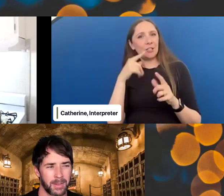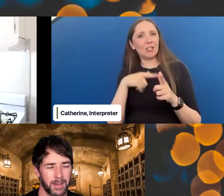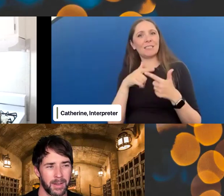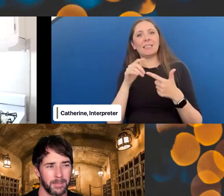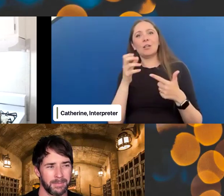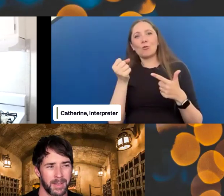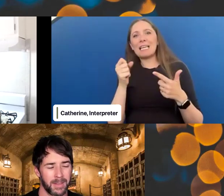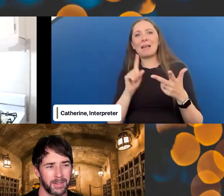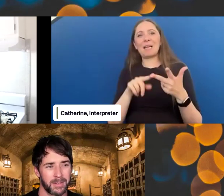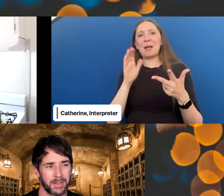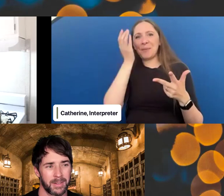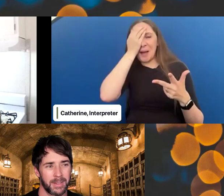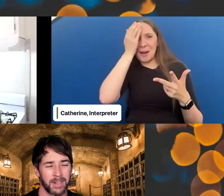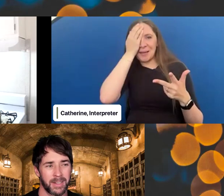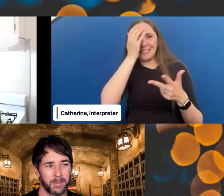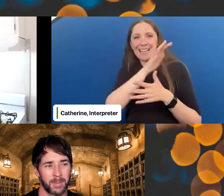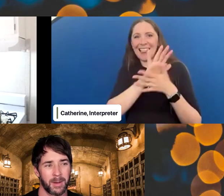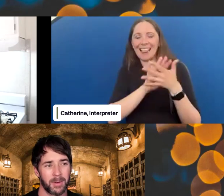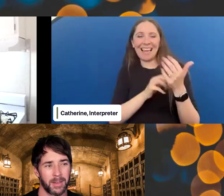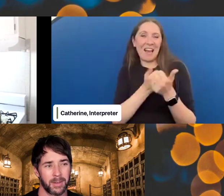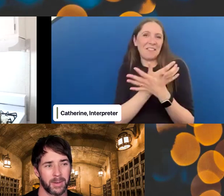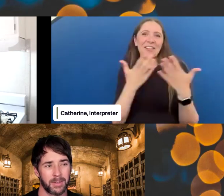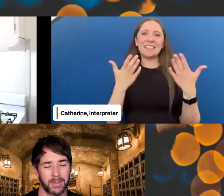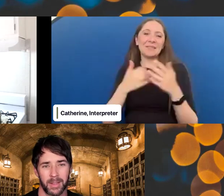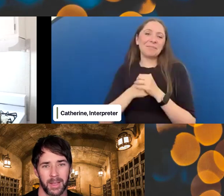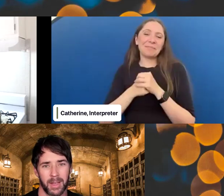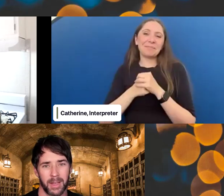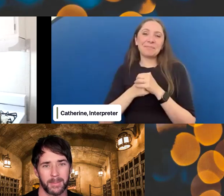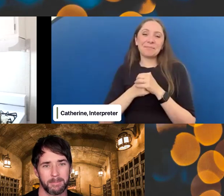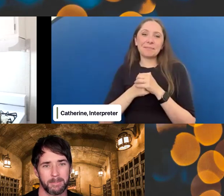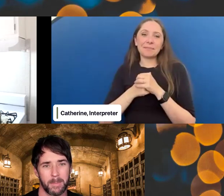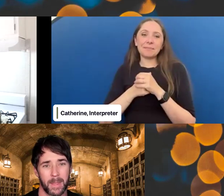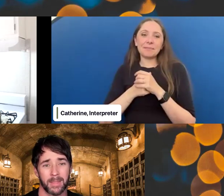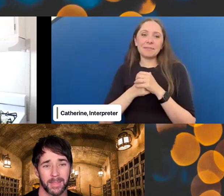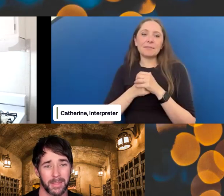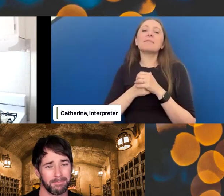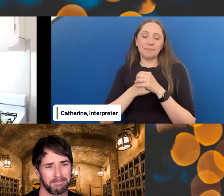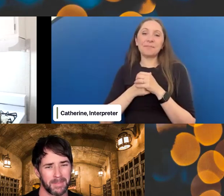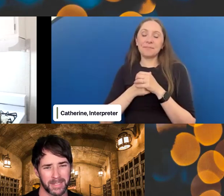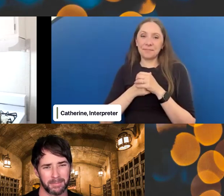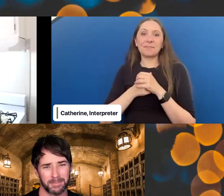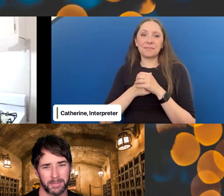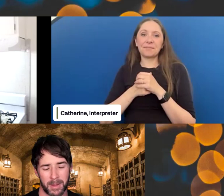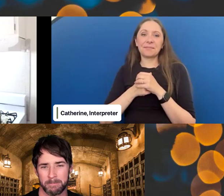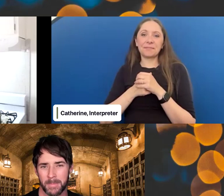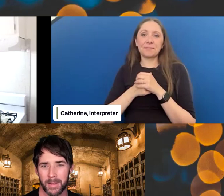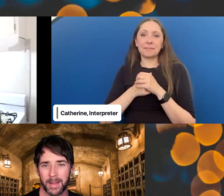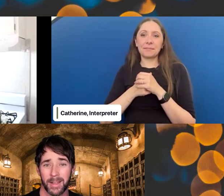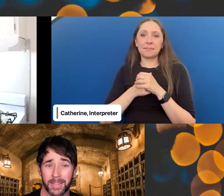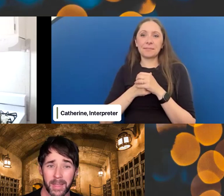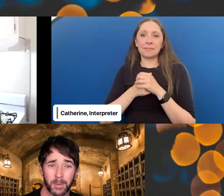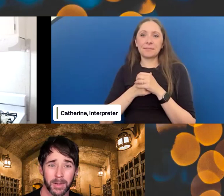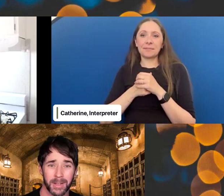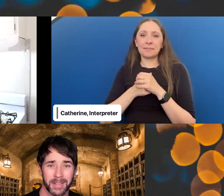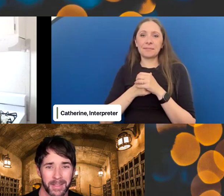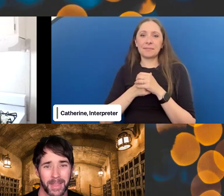pirates. That didn't come out right, though. I don't. No, yeah. Does that? Okay.